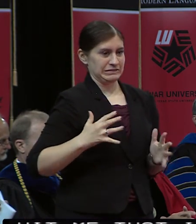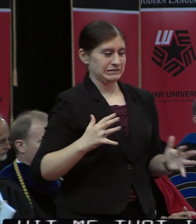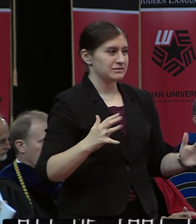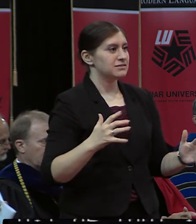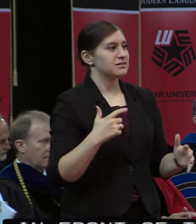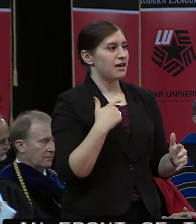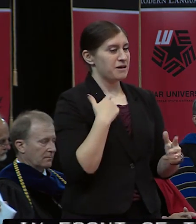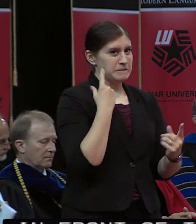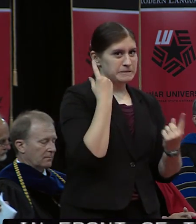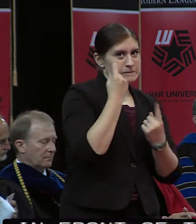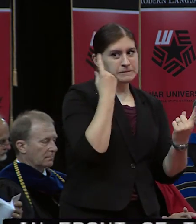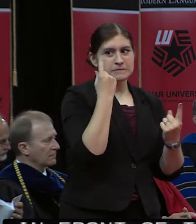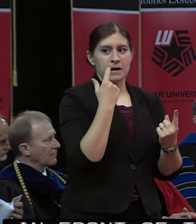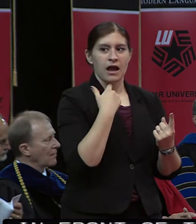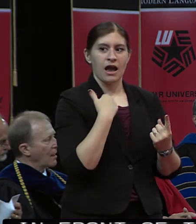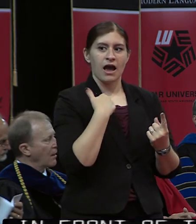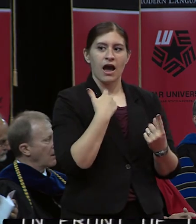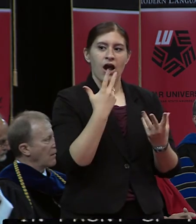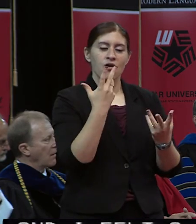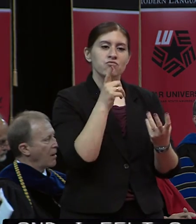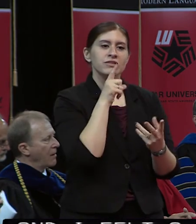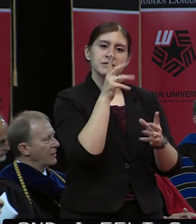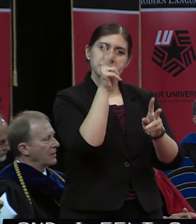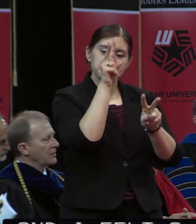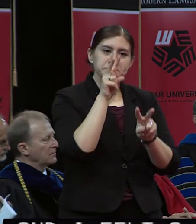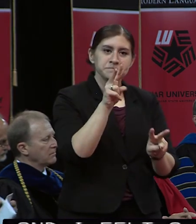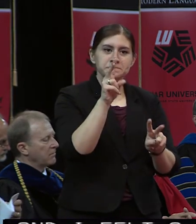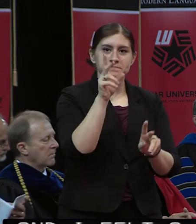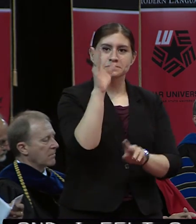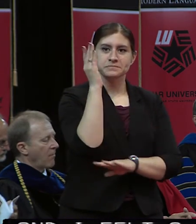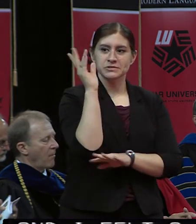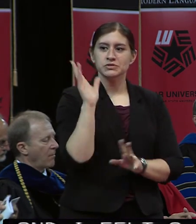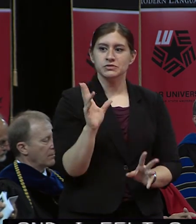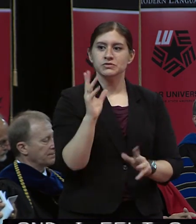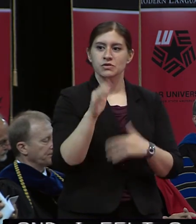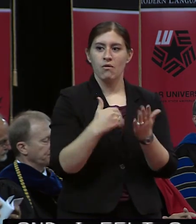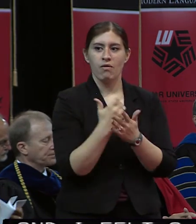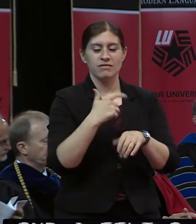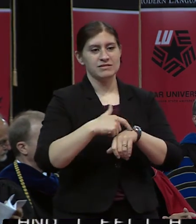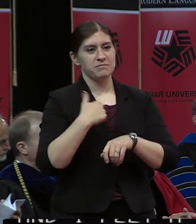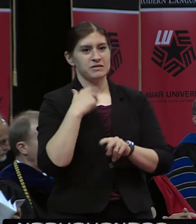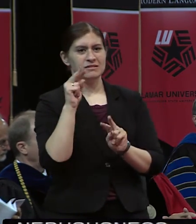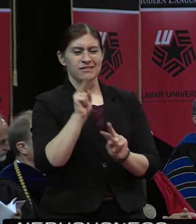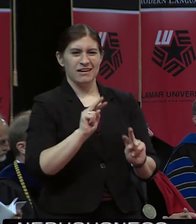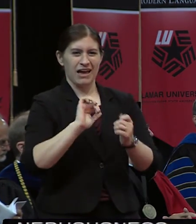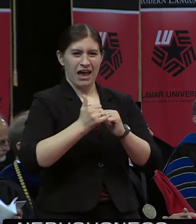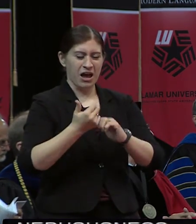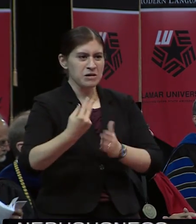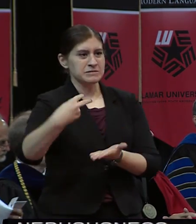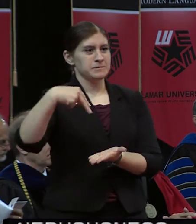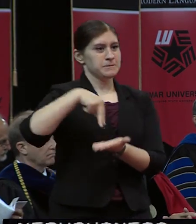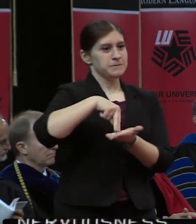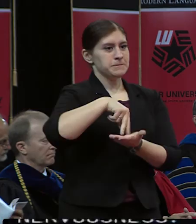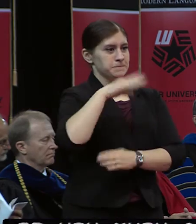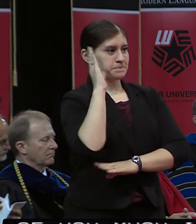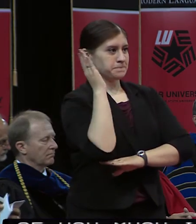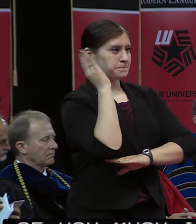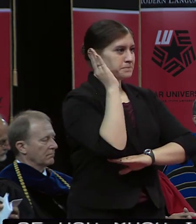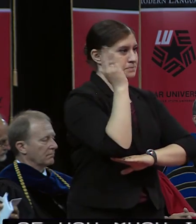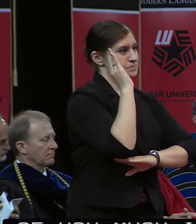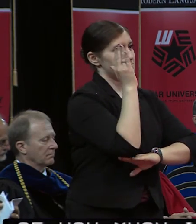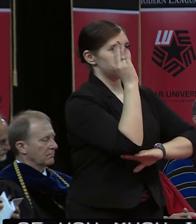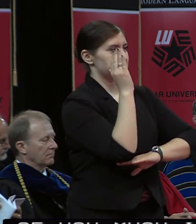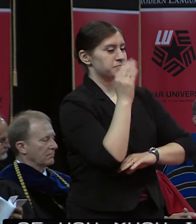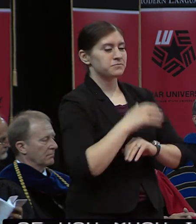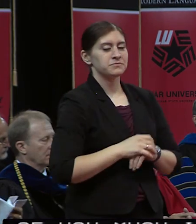I began to think of how much I admired public speakers, and all the times I wondered how they could get up in front of so many people, hoping a few would receive